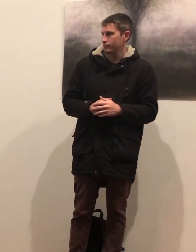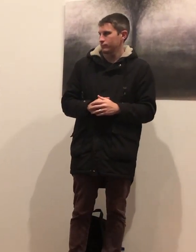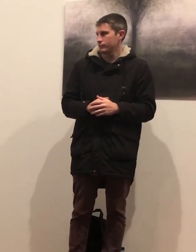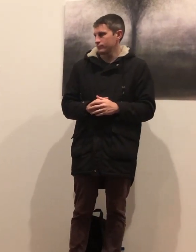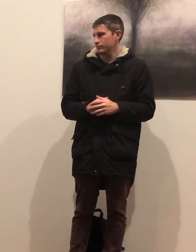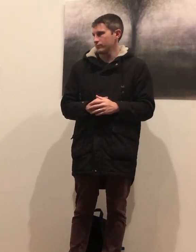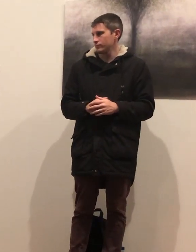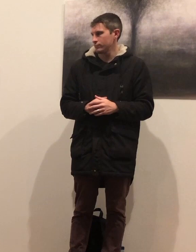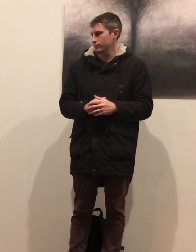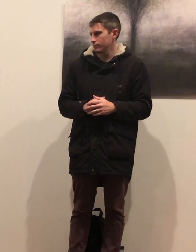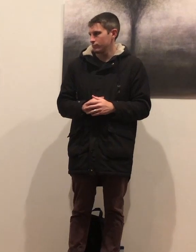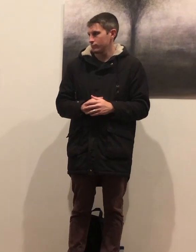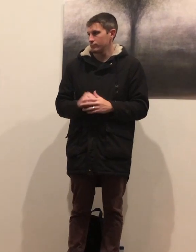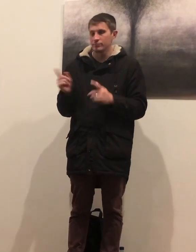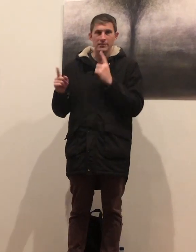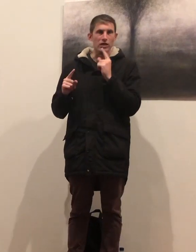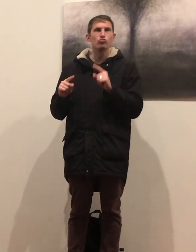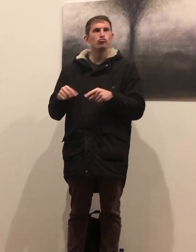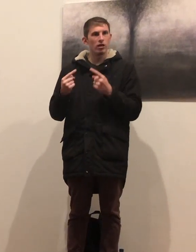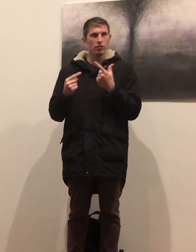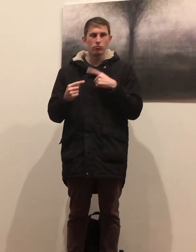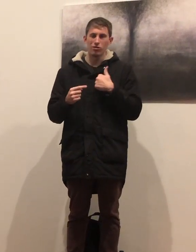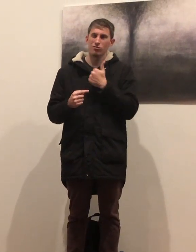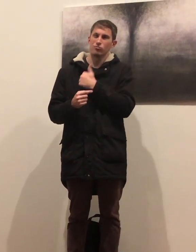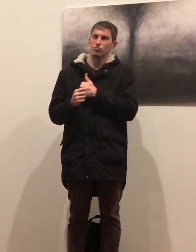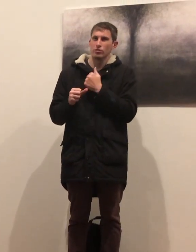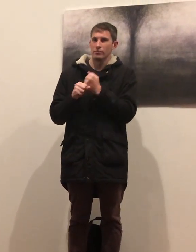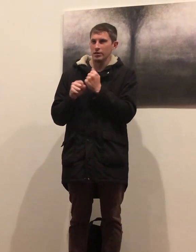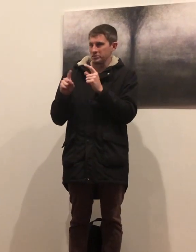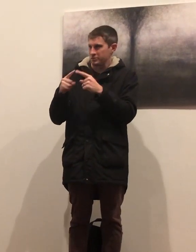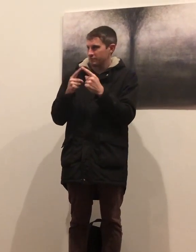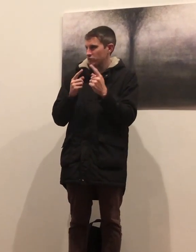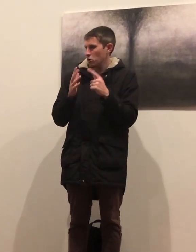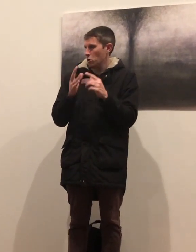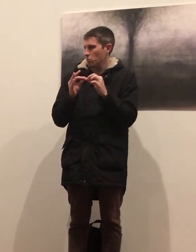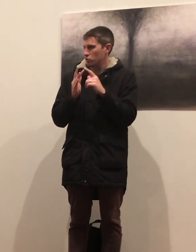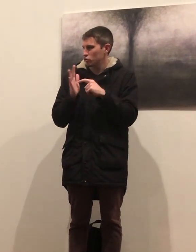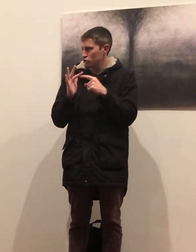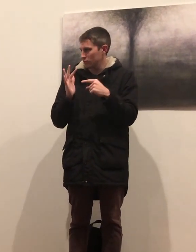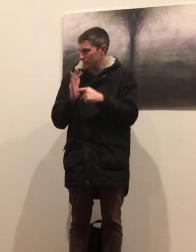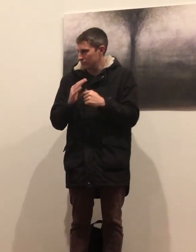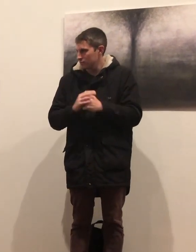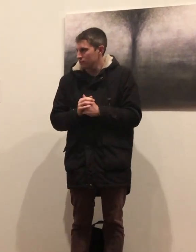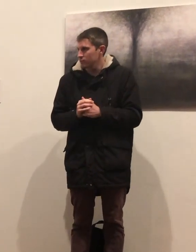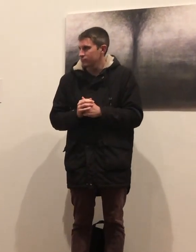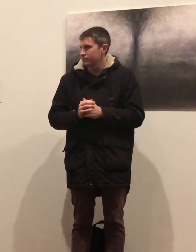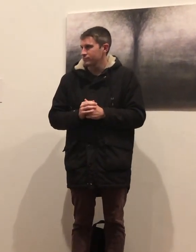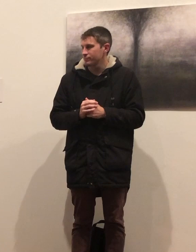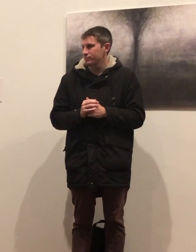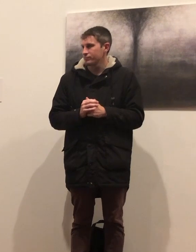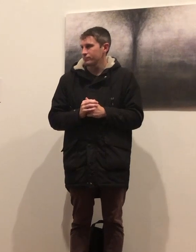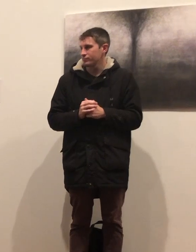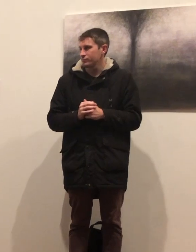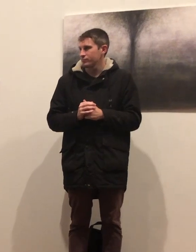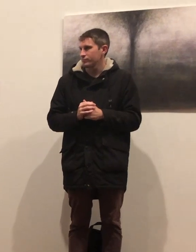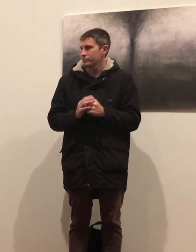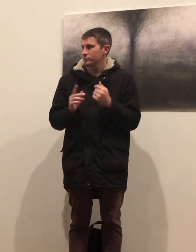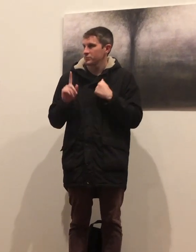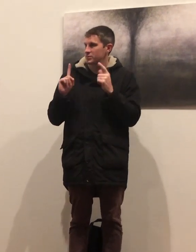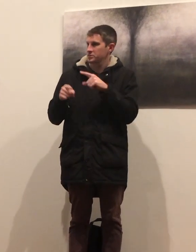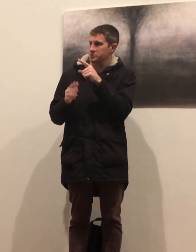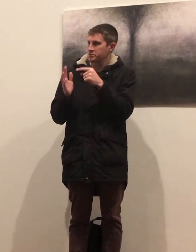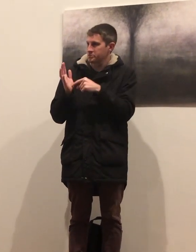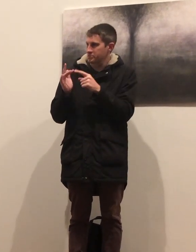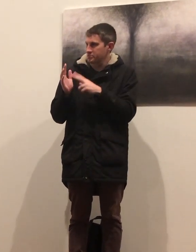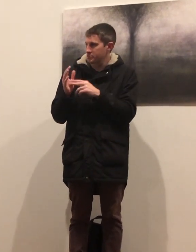I enjoyed making all the different objects. To start the piece, I made a template out of